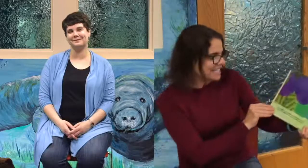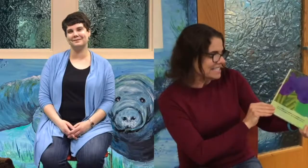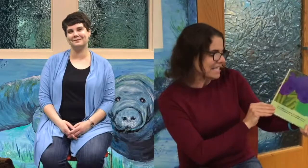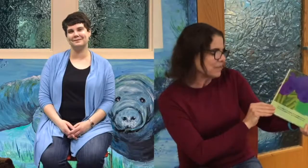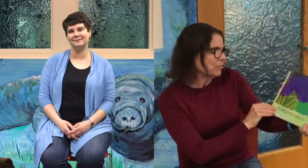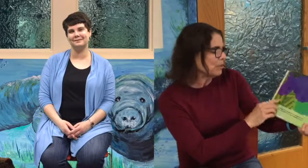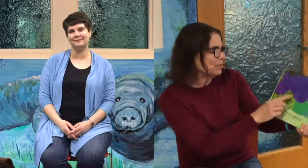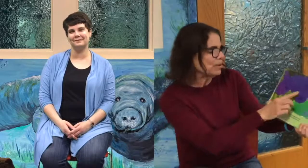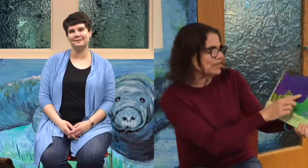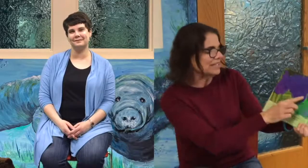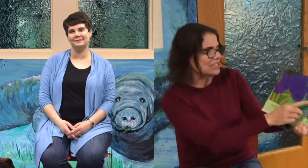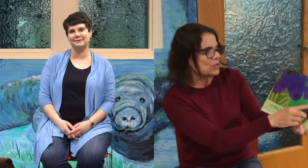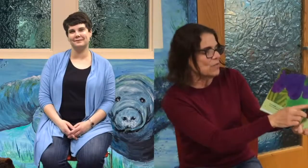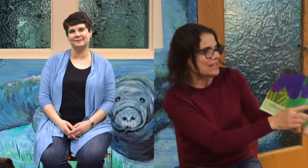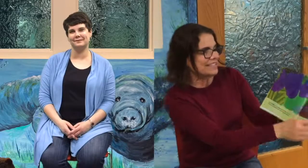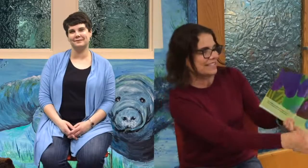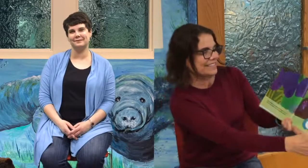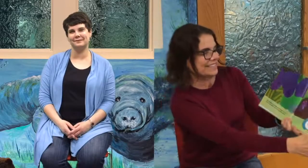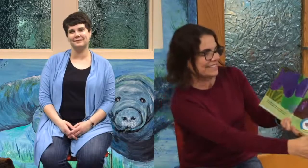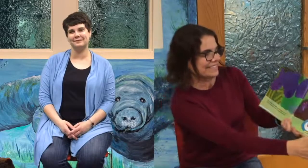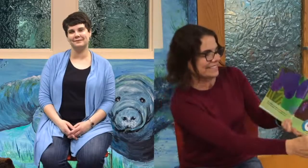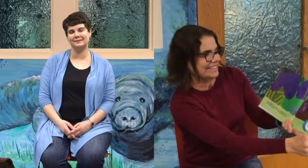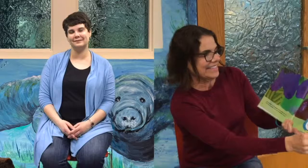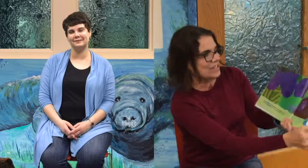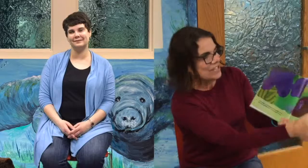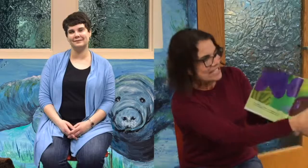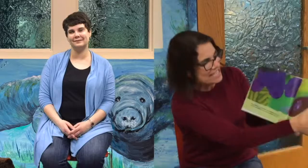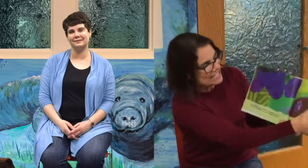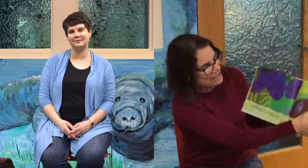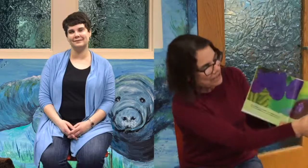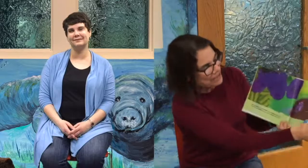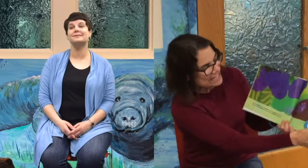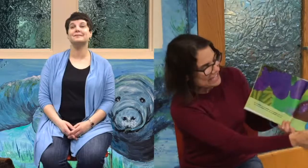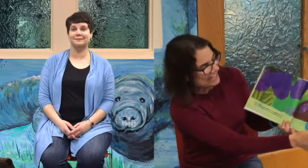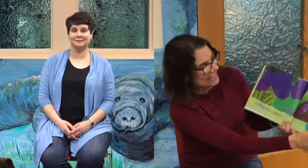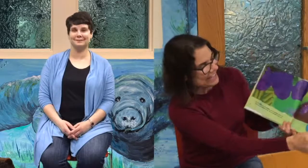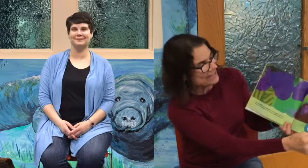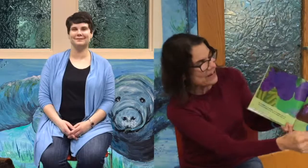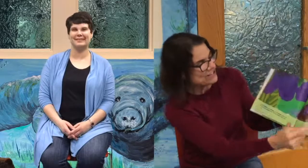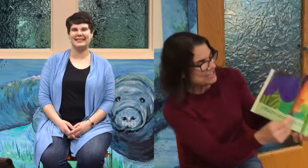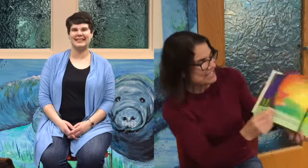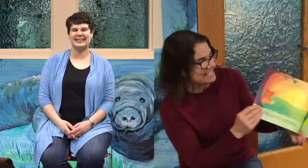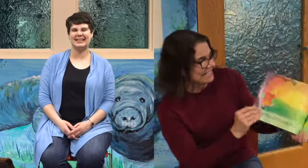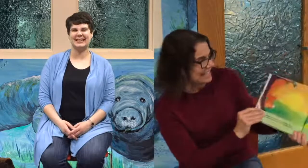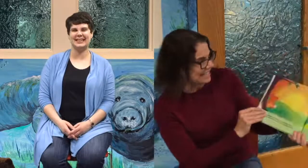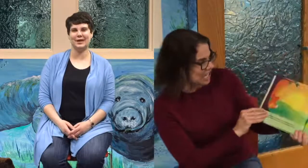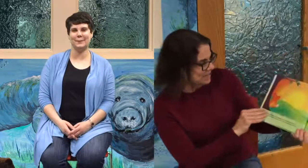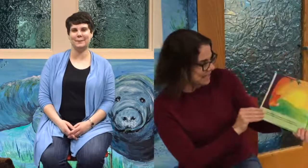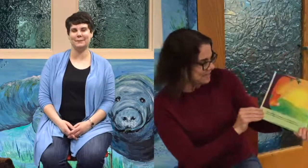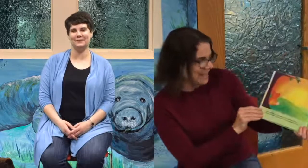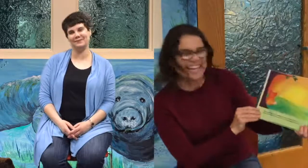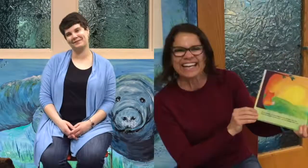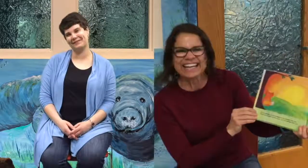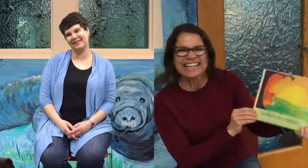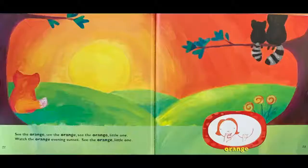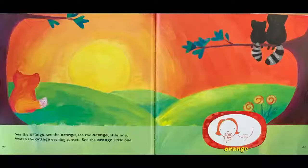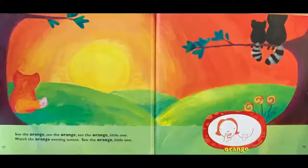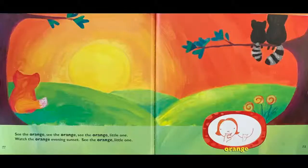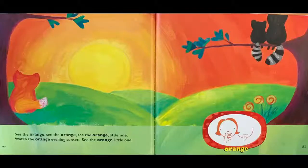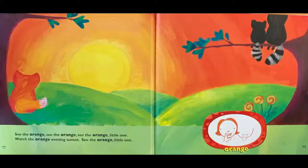See the purple, little one. Look, he's tasting the berries there. The raccoon is yummy. See the